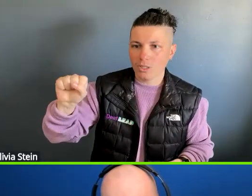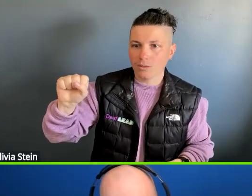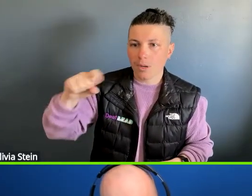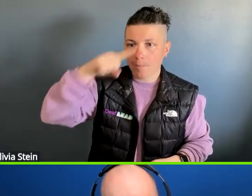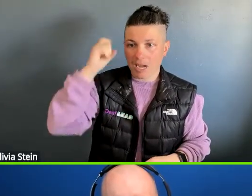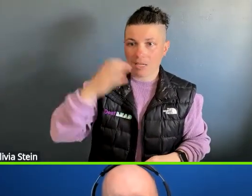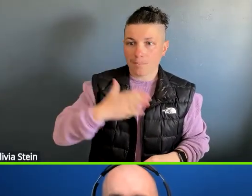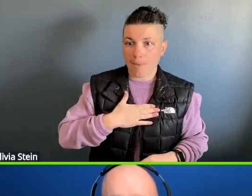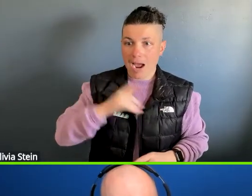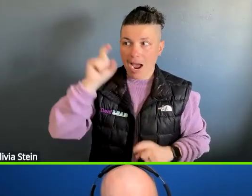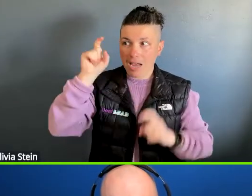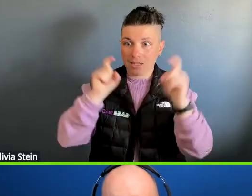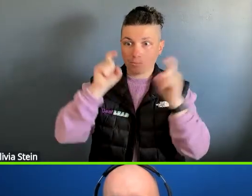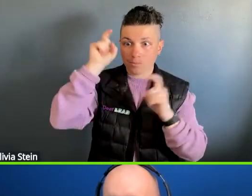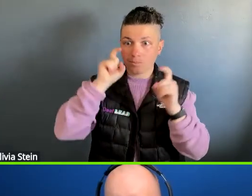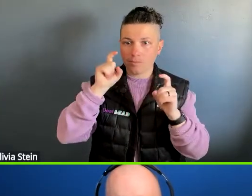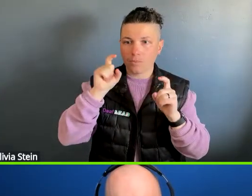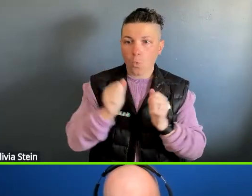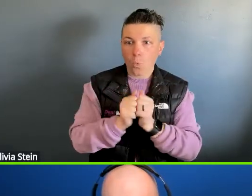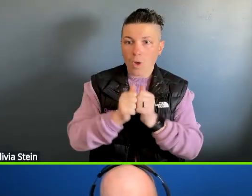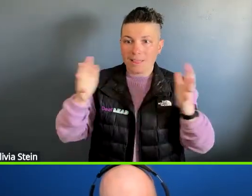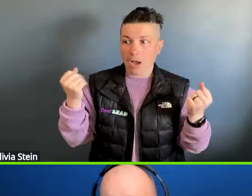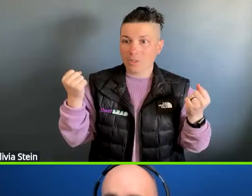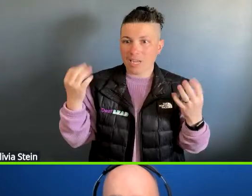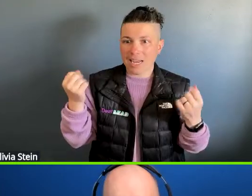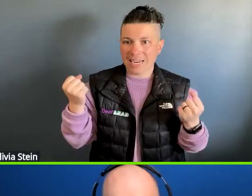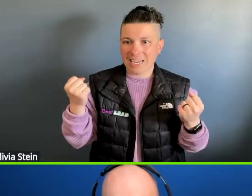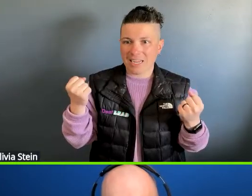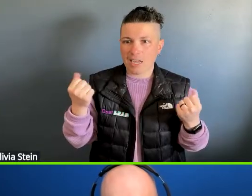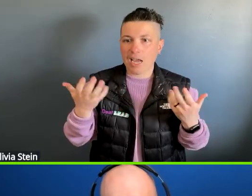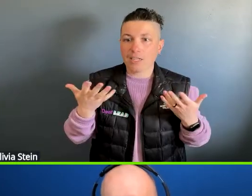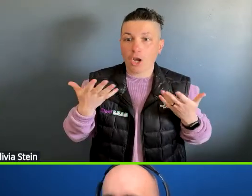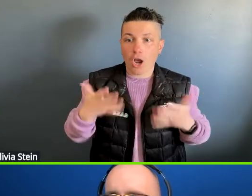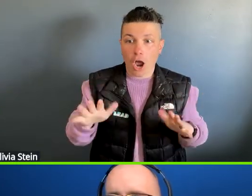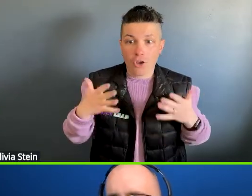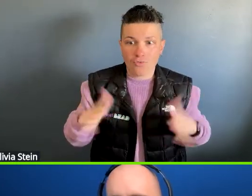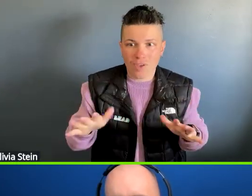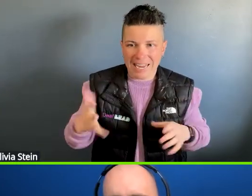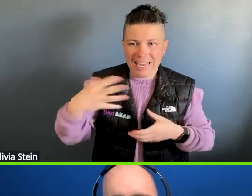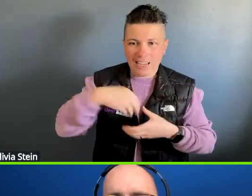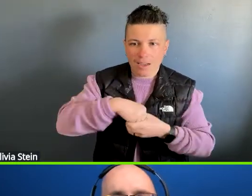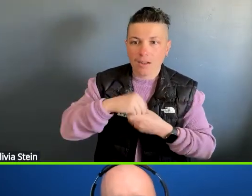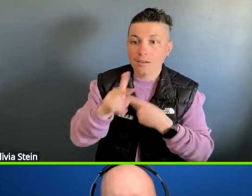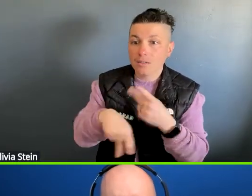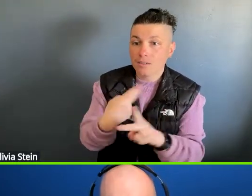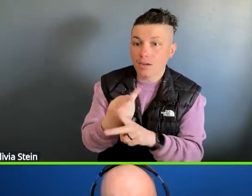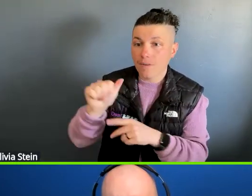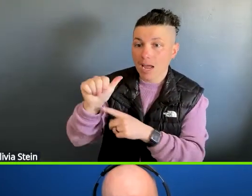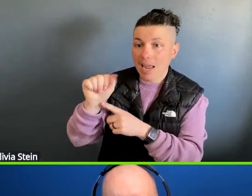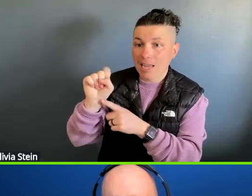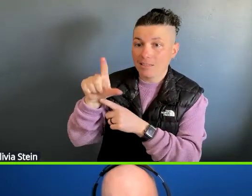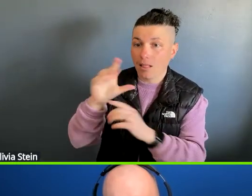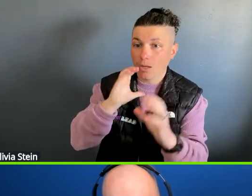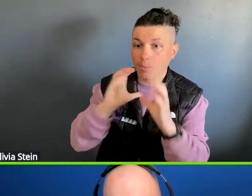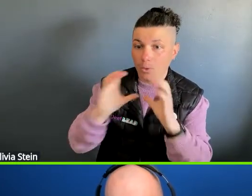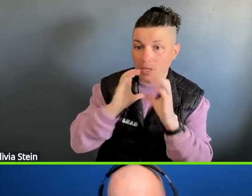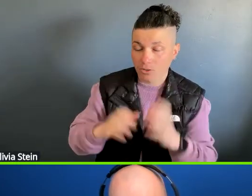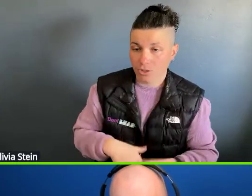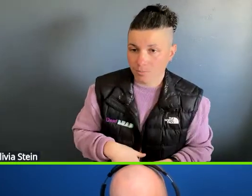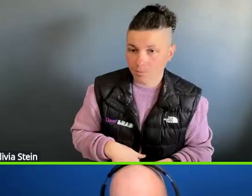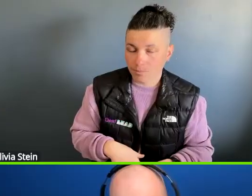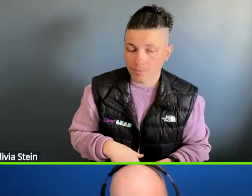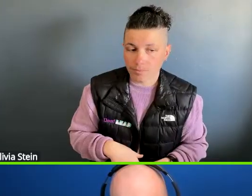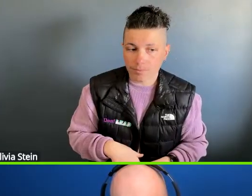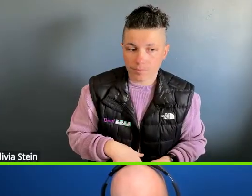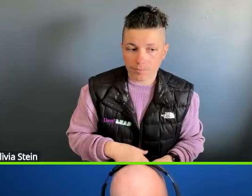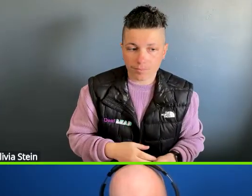with nonverbal cues, just in my body language and my facial expressions, without even putting my hands up. That's already inculcated